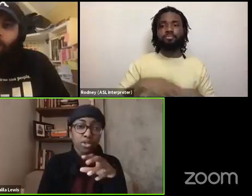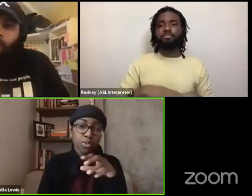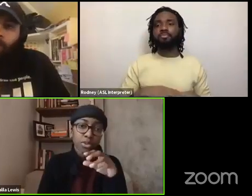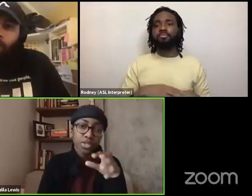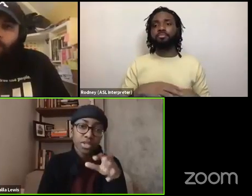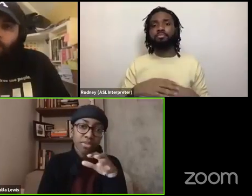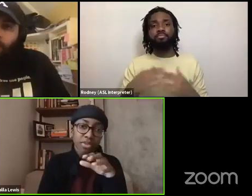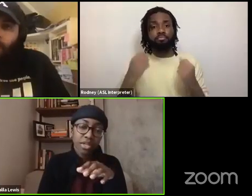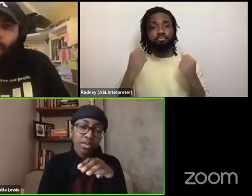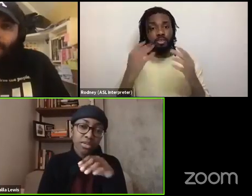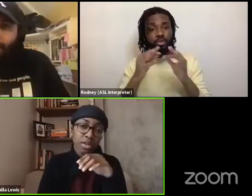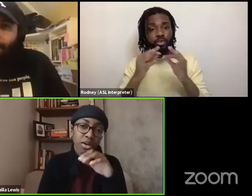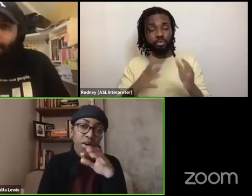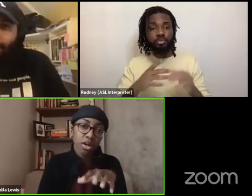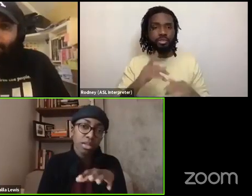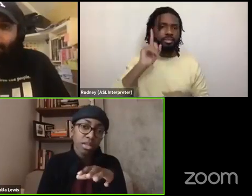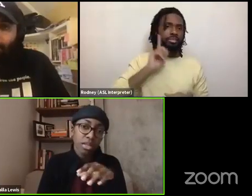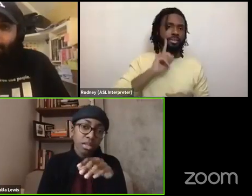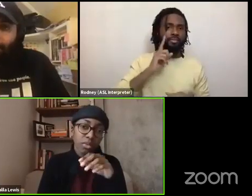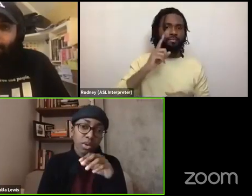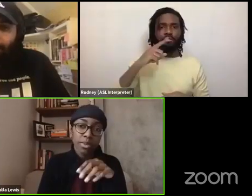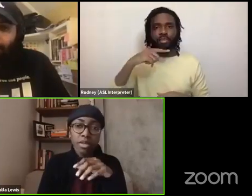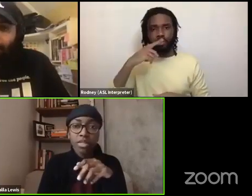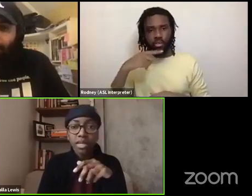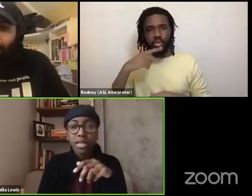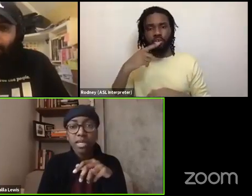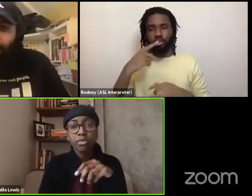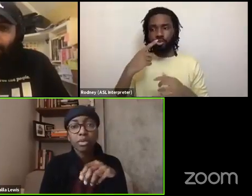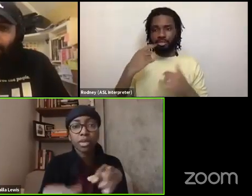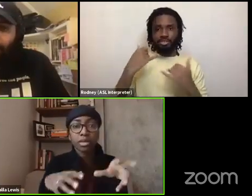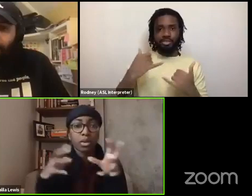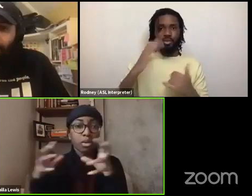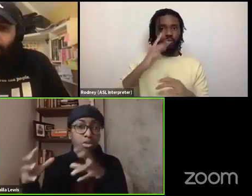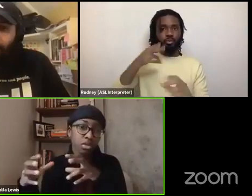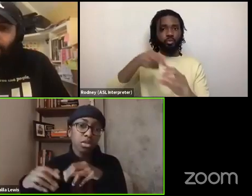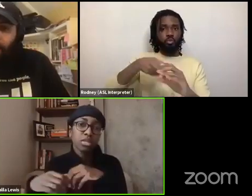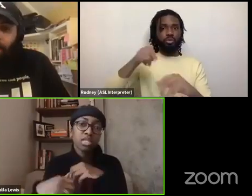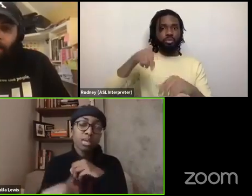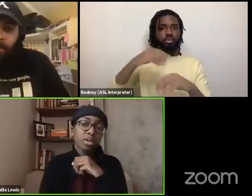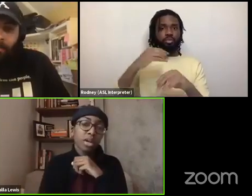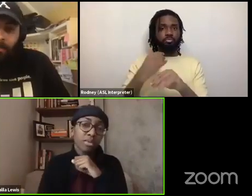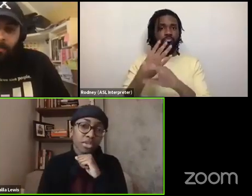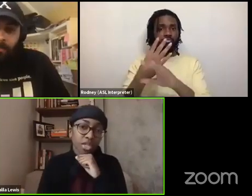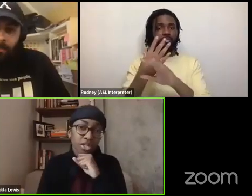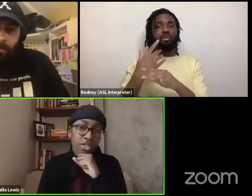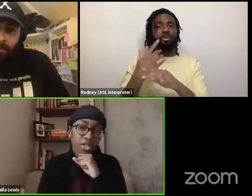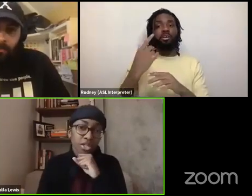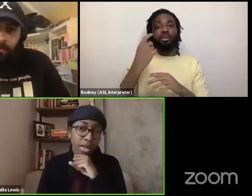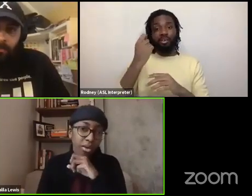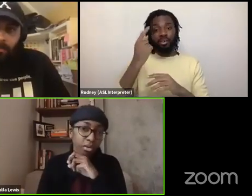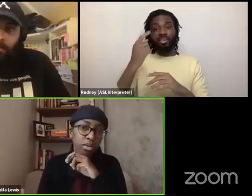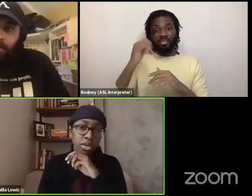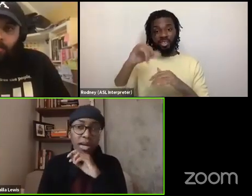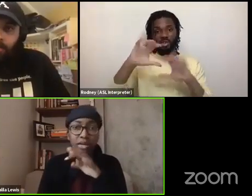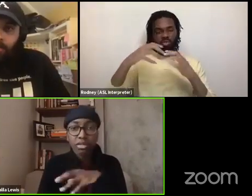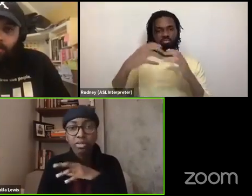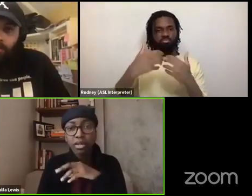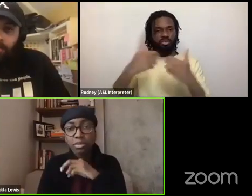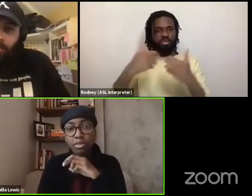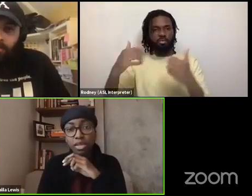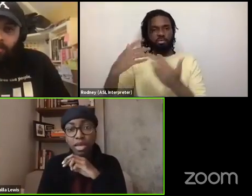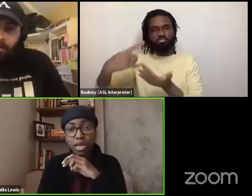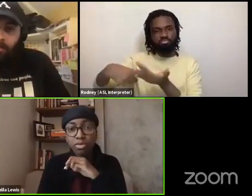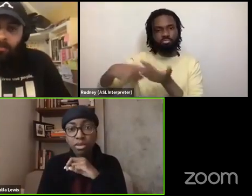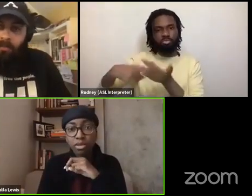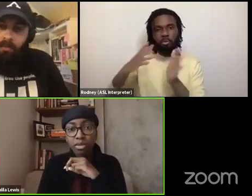of interpreters deaf and hearing are on the webinar today, and we plan to host separate conversations about how to develop